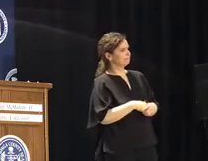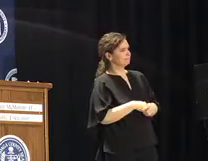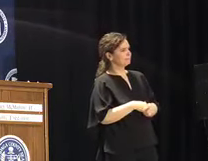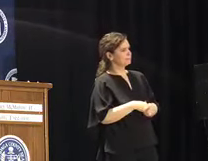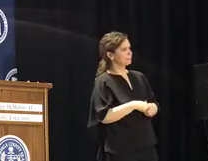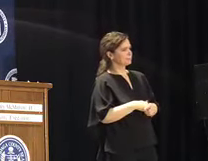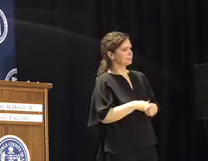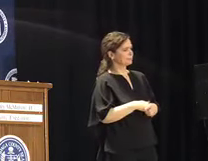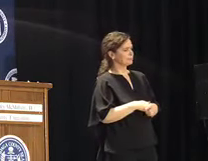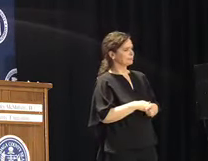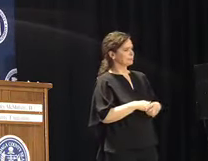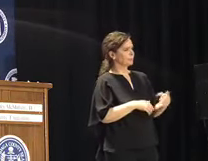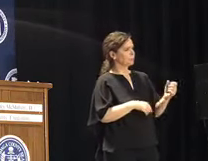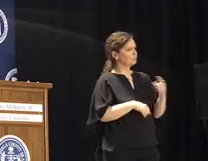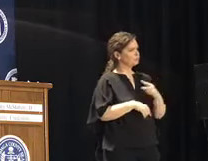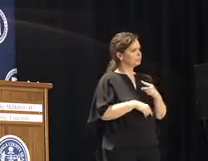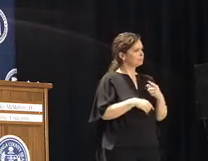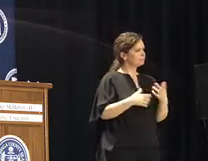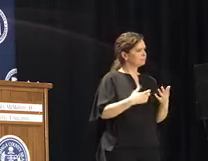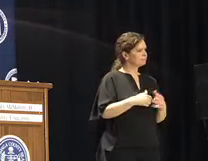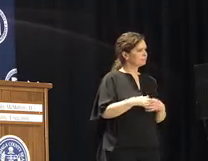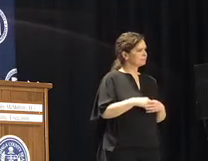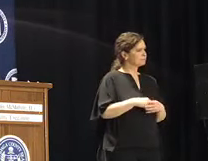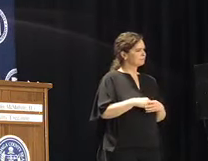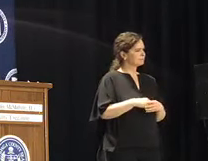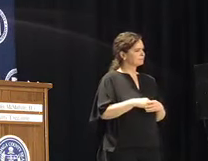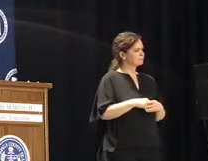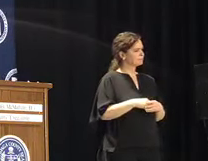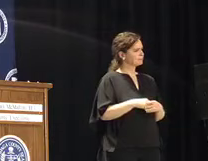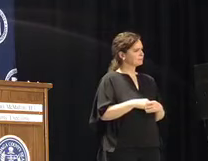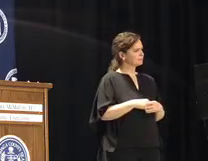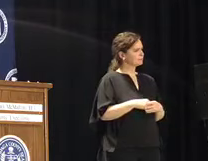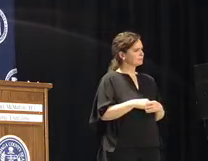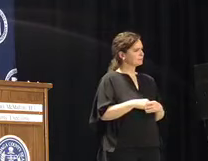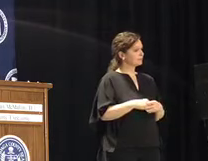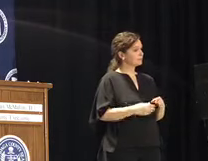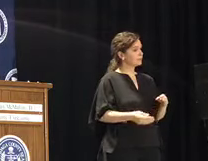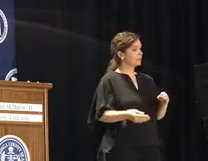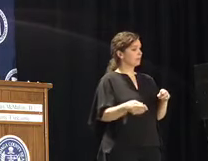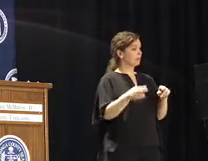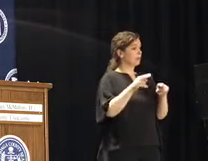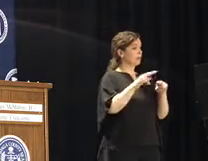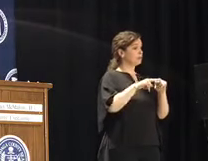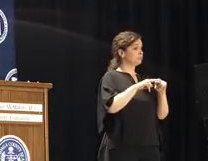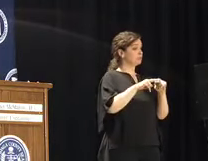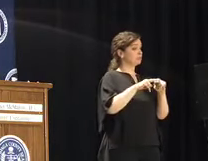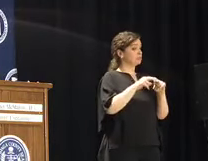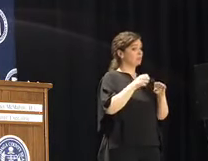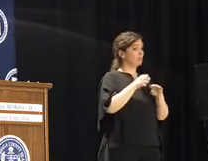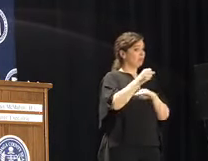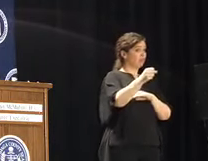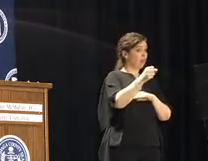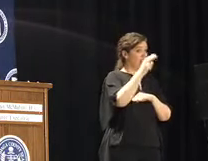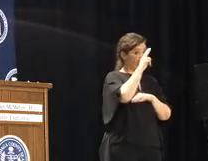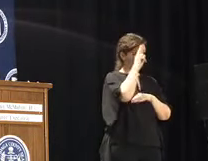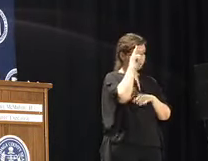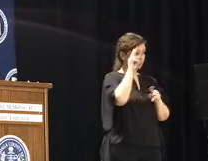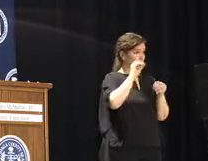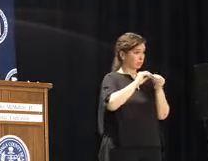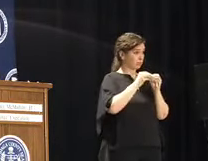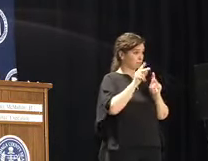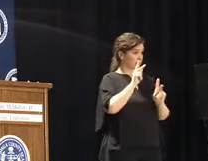Does the increase in the number of hospitalized cases, is there any way to project a trajectory